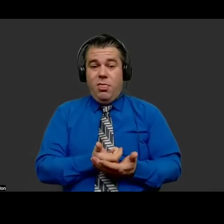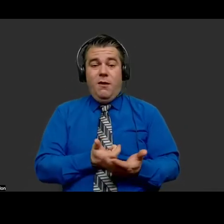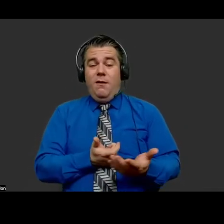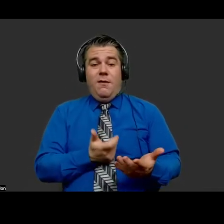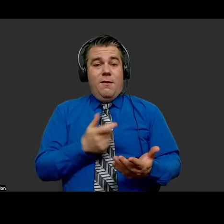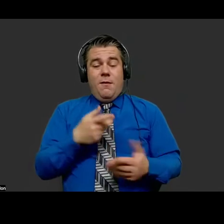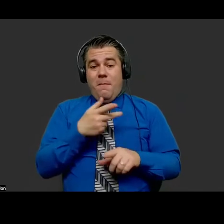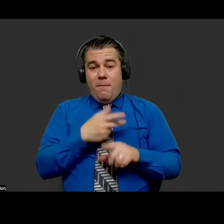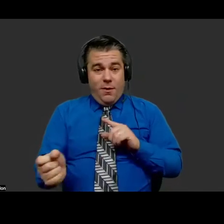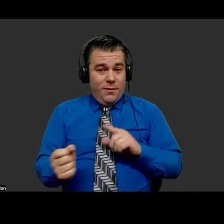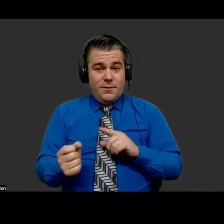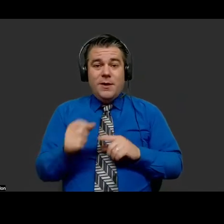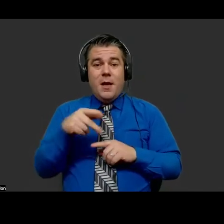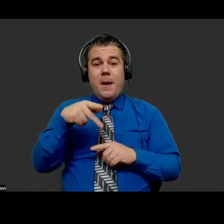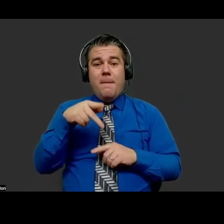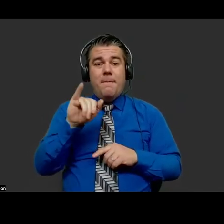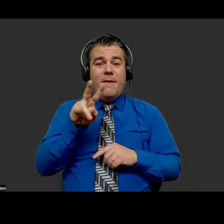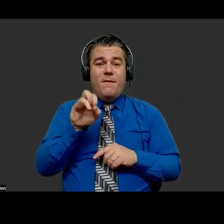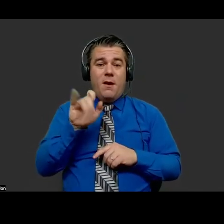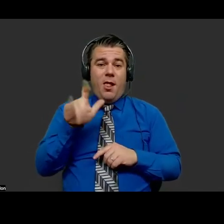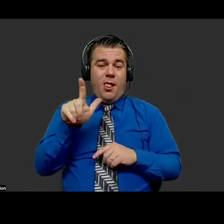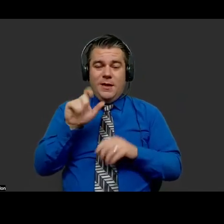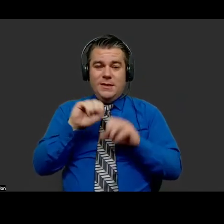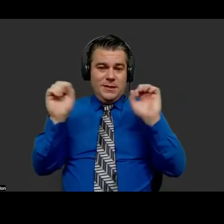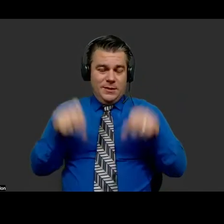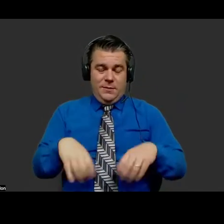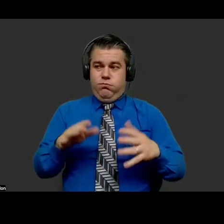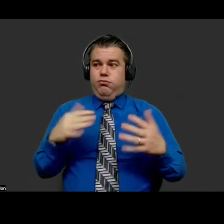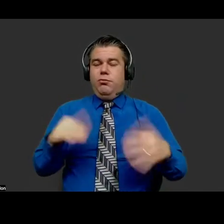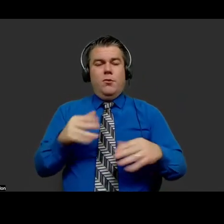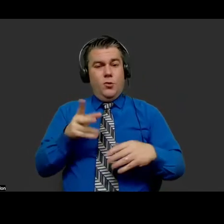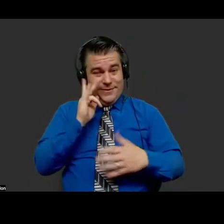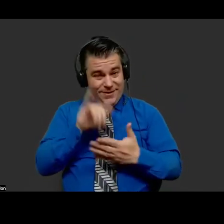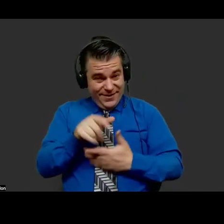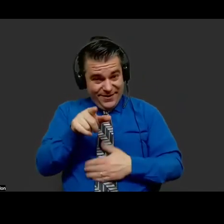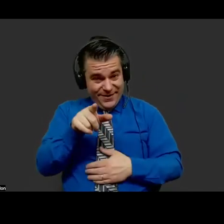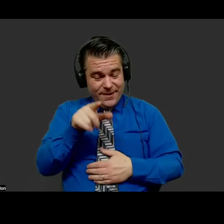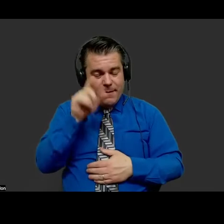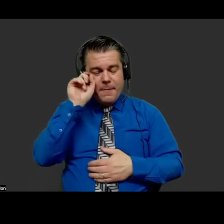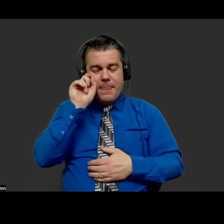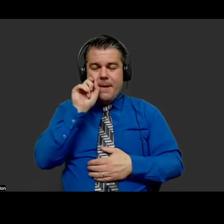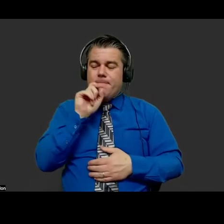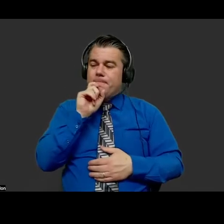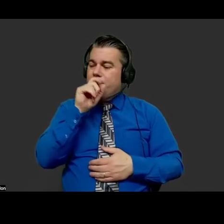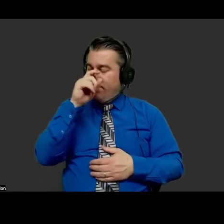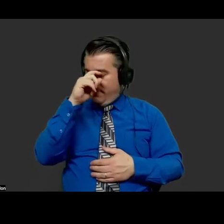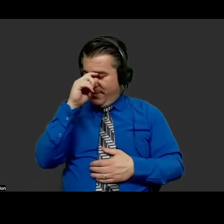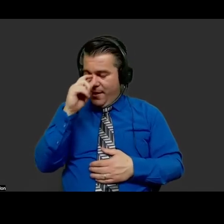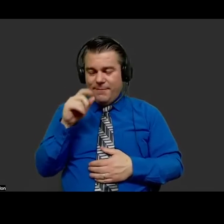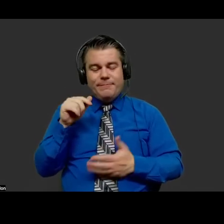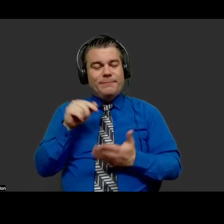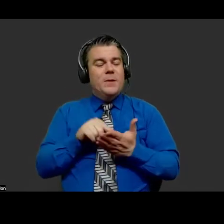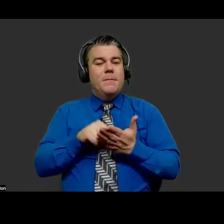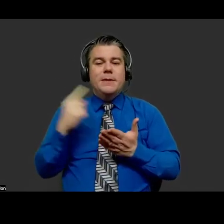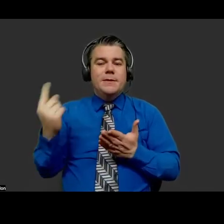Plexus pivotal system. Did you see that? I mean, this has been something